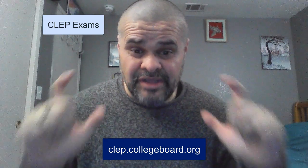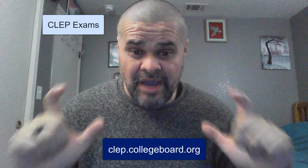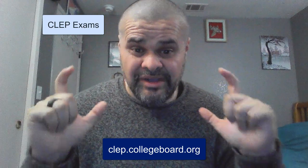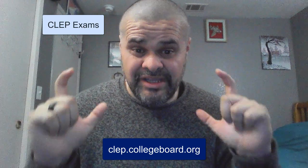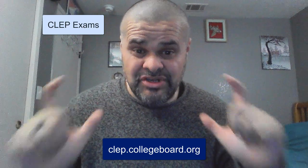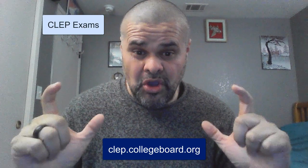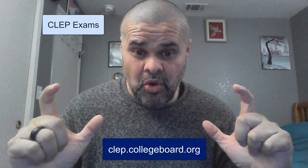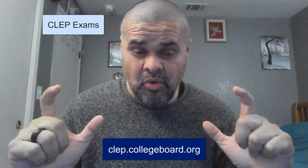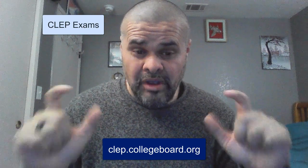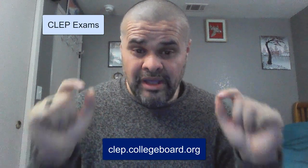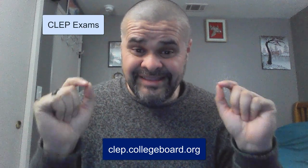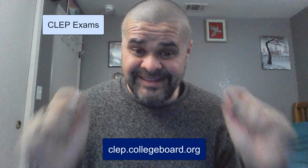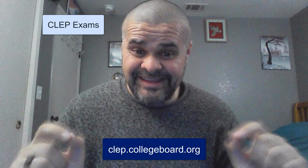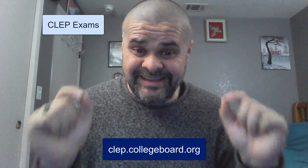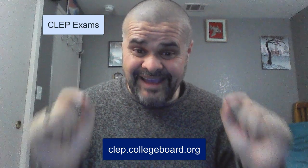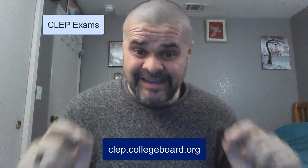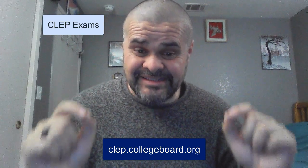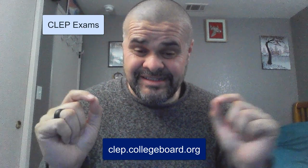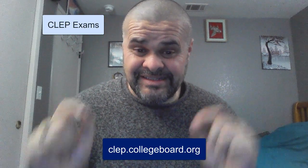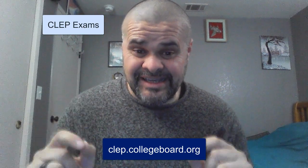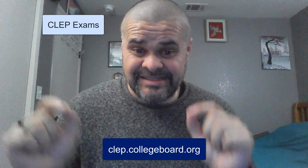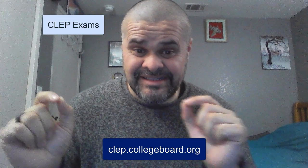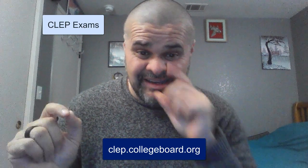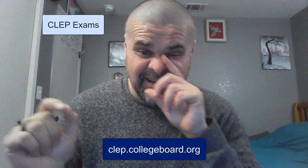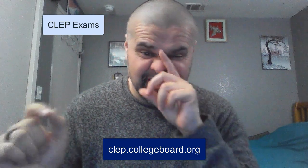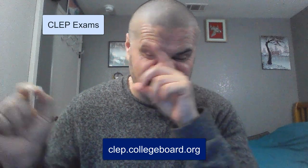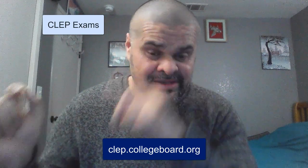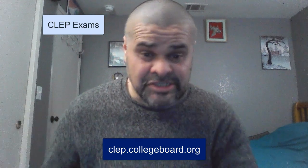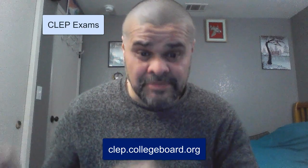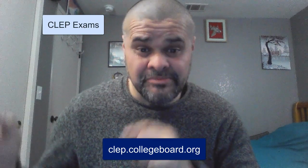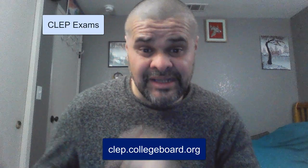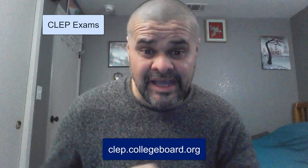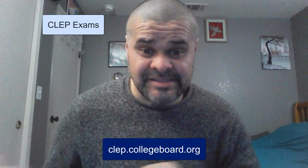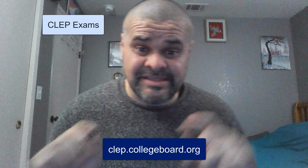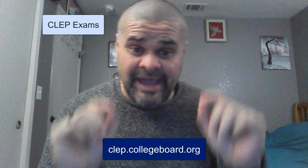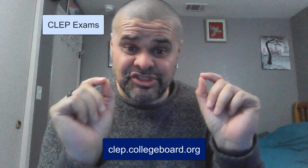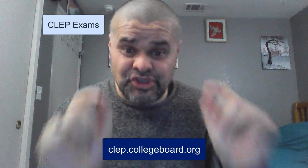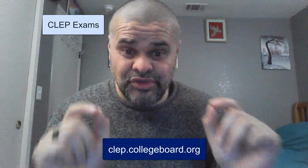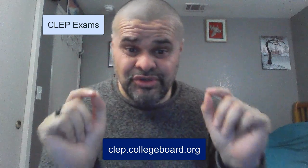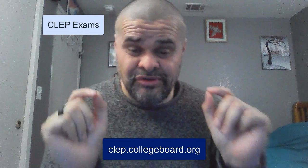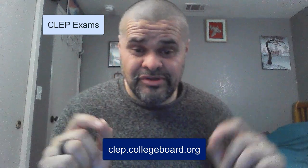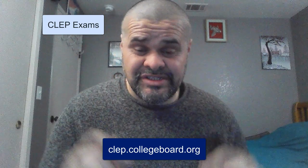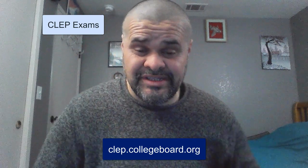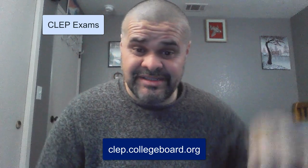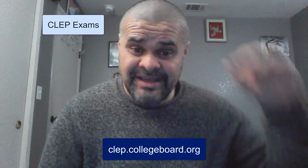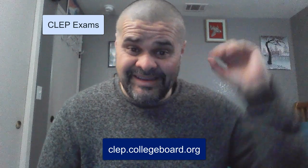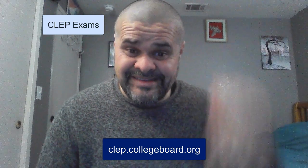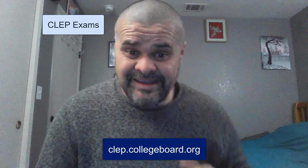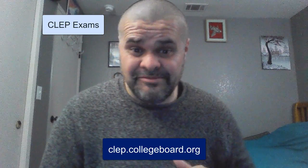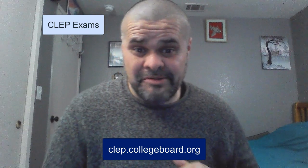that way they know that they can actually test out of some classes at certain universities. Again, I'm going to